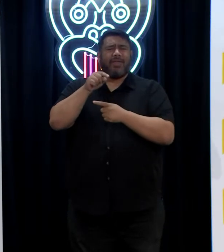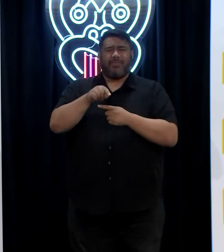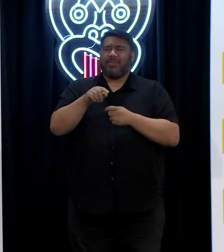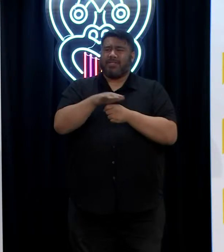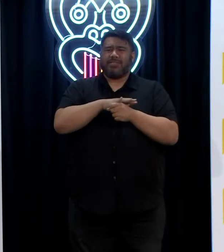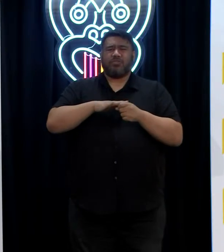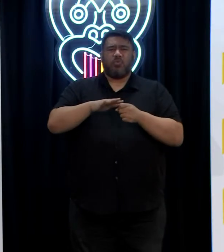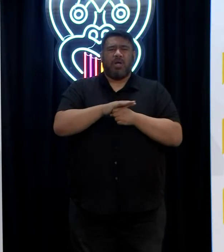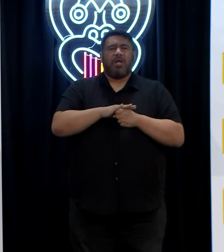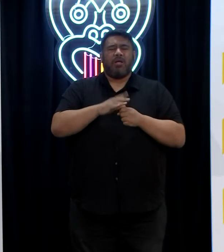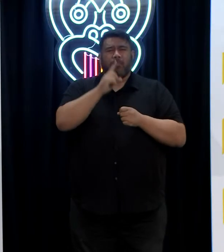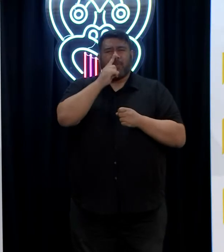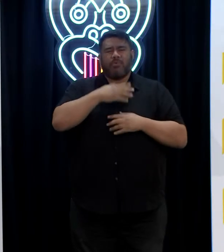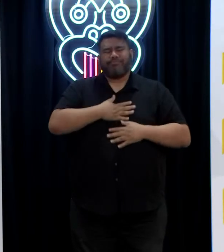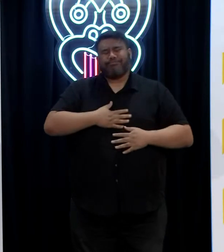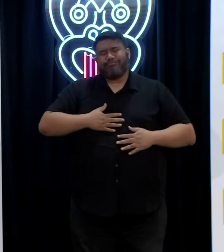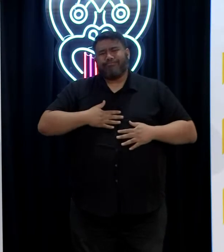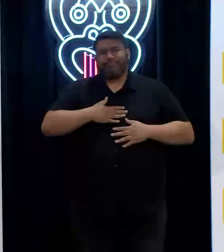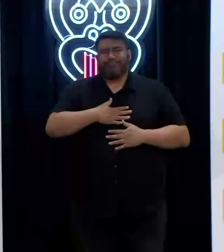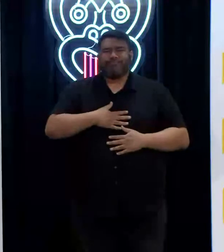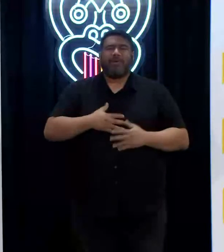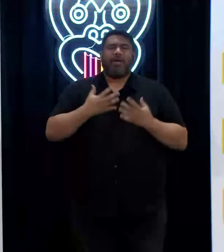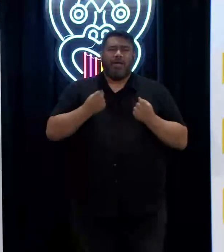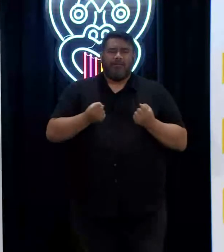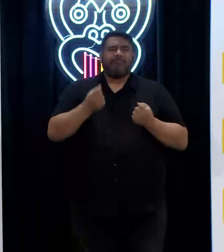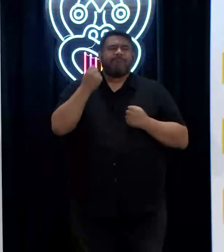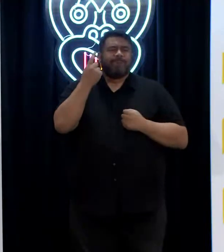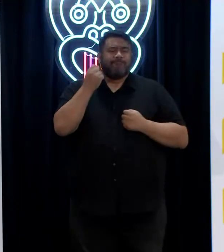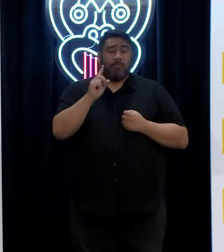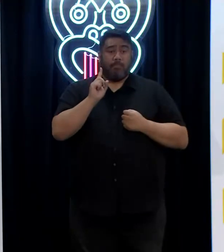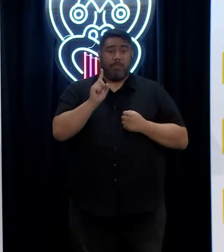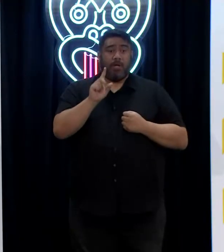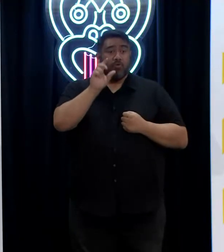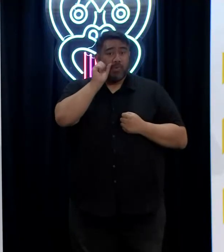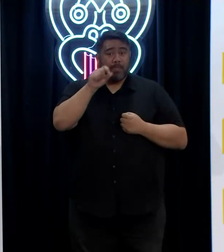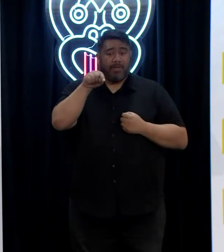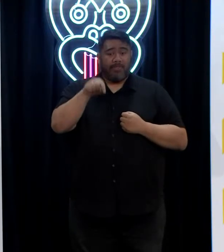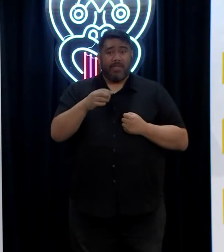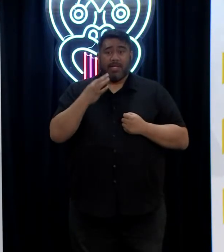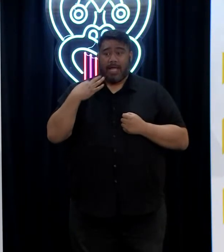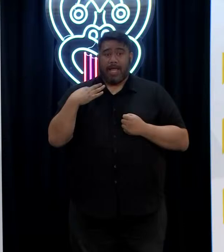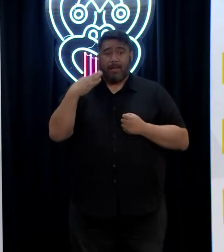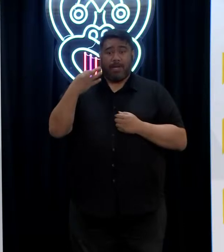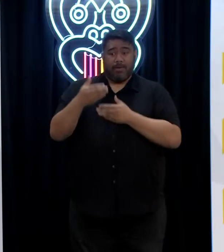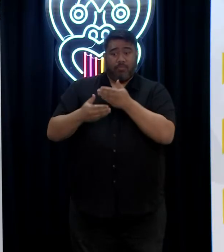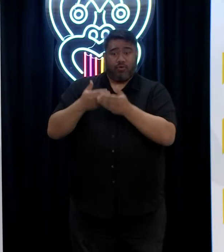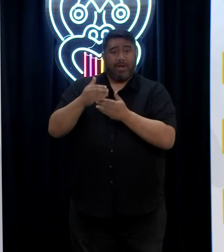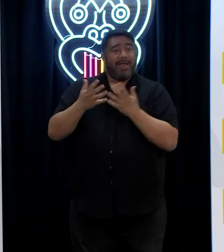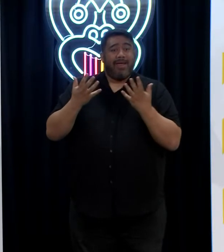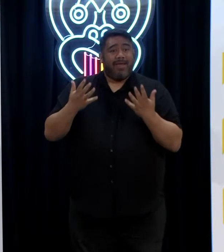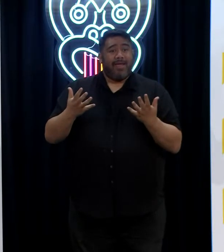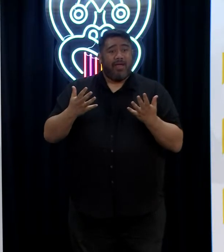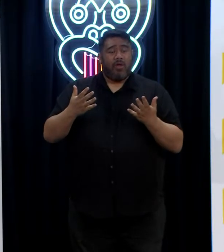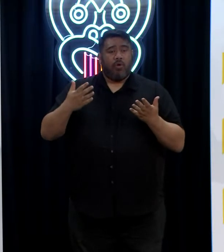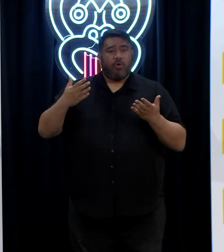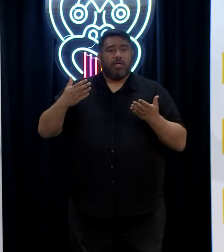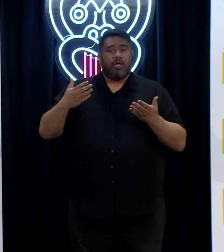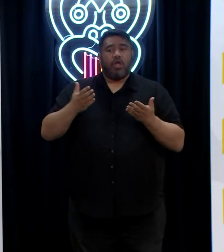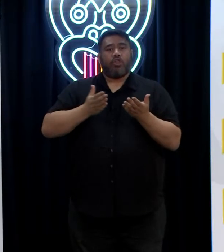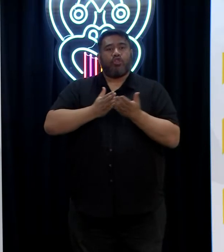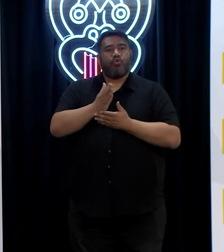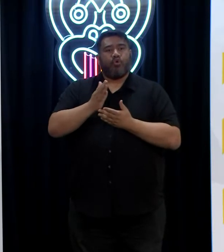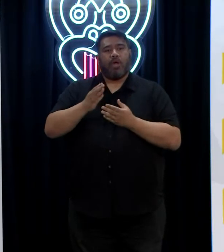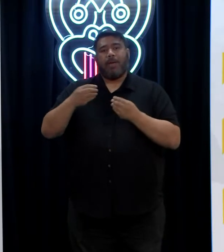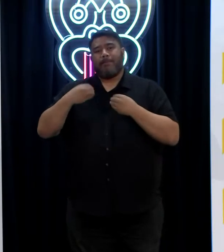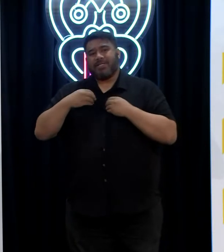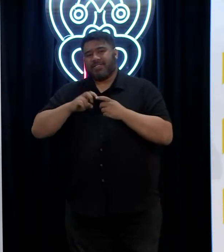distressing and difficult time. I'll just reiterate that the process by which this application has been made is via the business travel